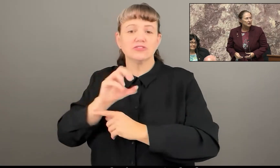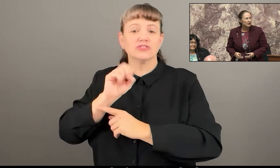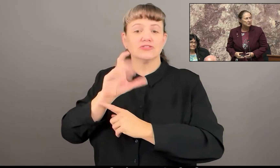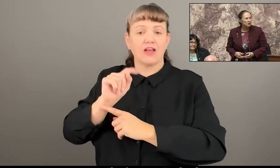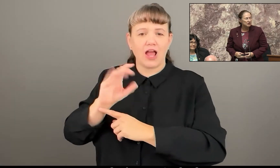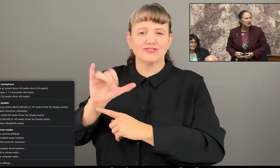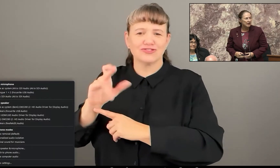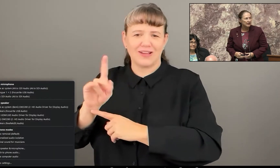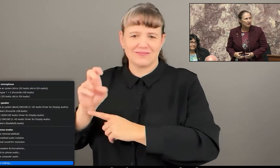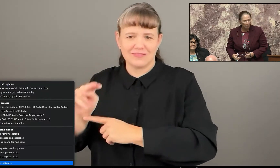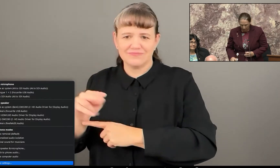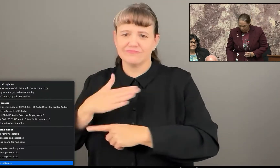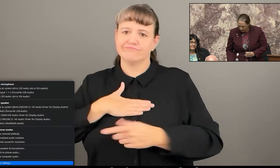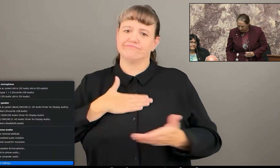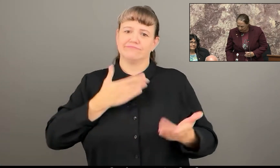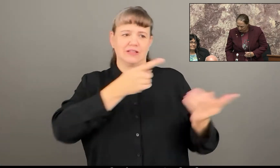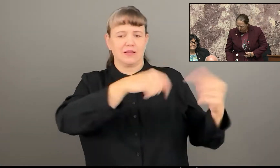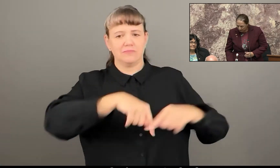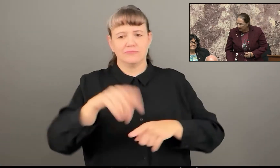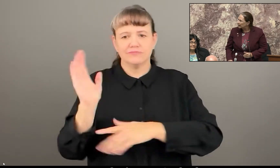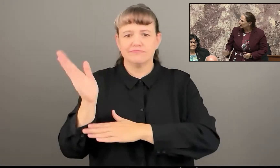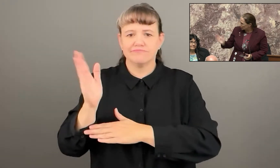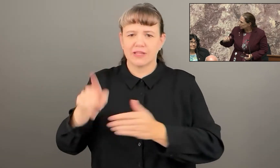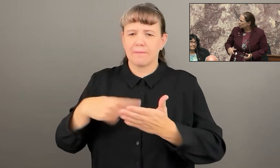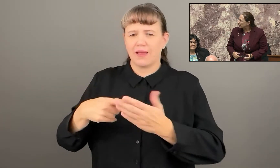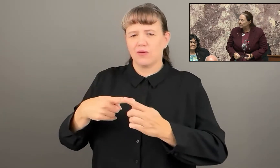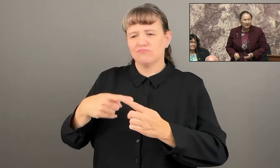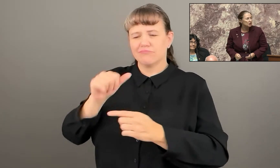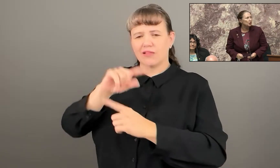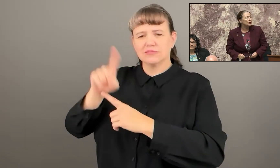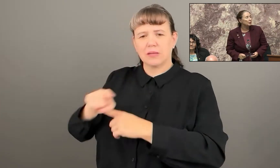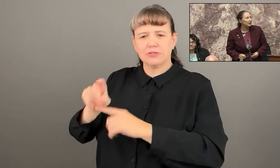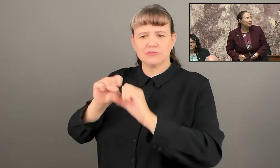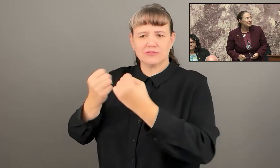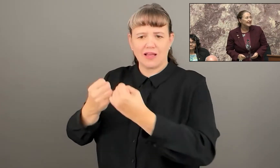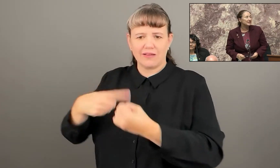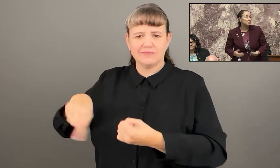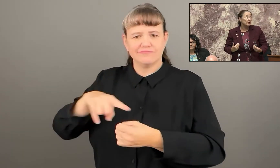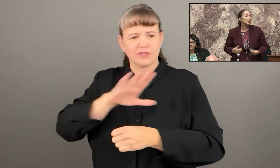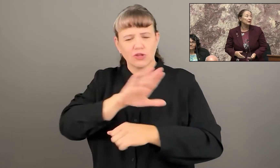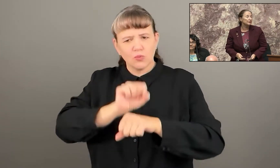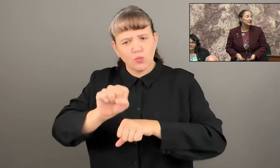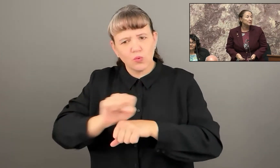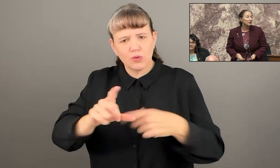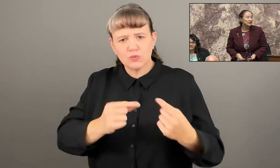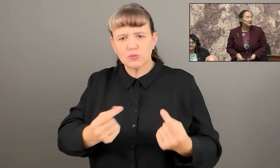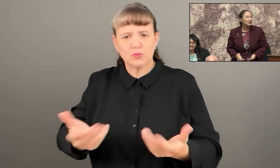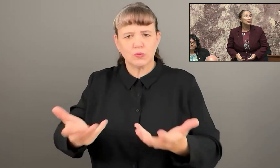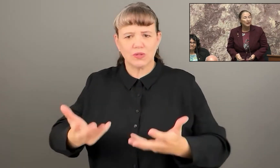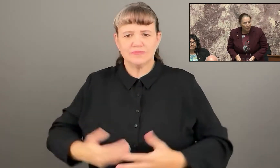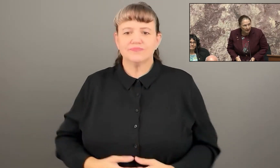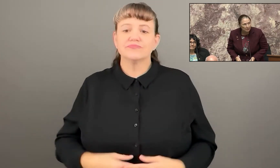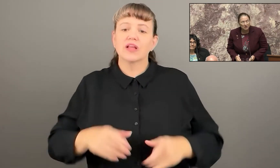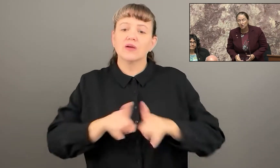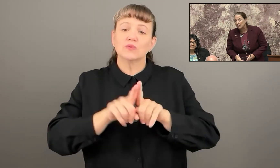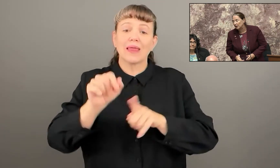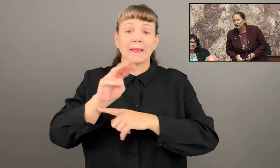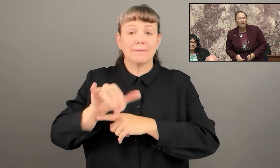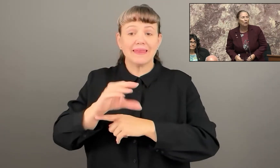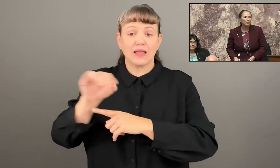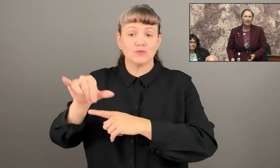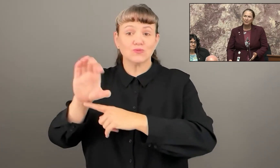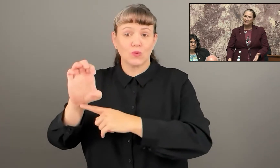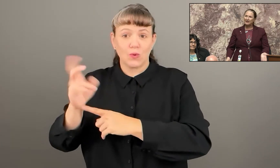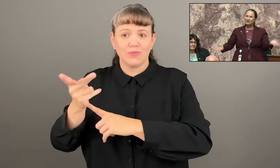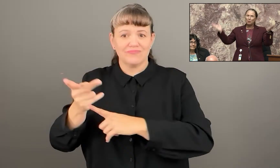the Alzheimer's Society and the work that it does, and also Amy and Joe that were here to tell us about their lived experiences. Thank you, Mr. Speaker,